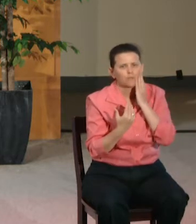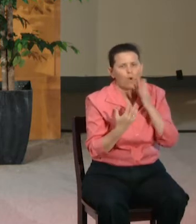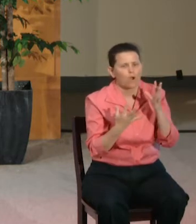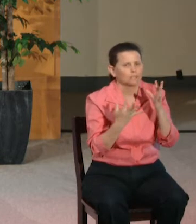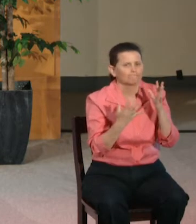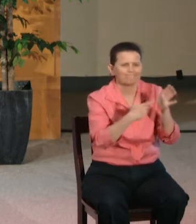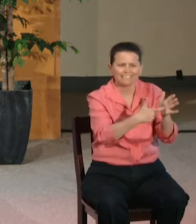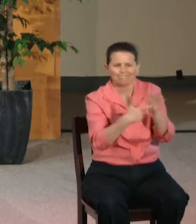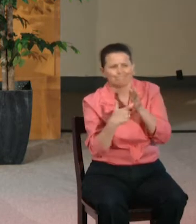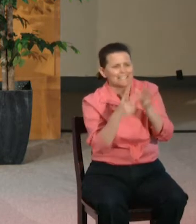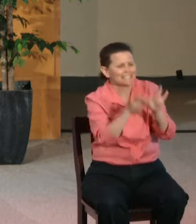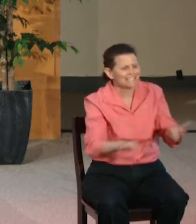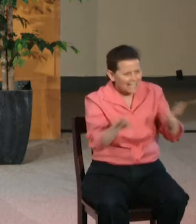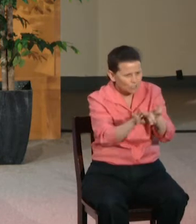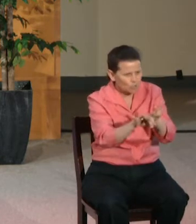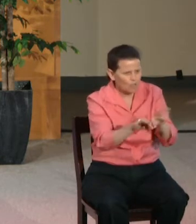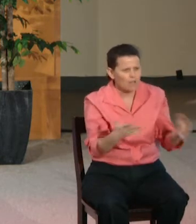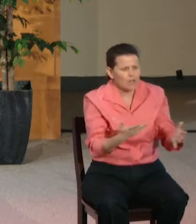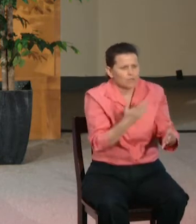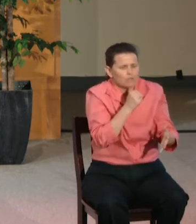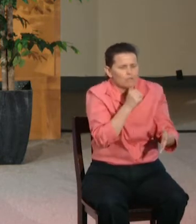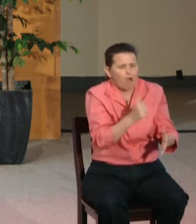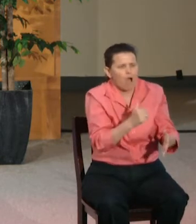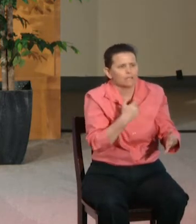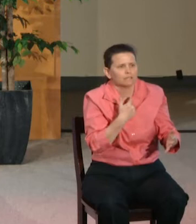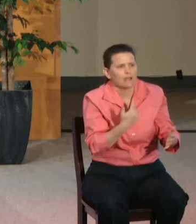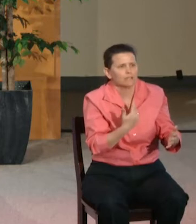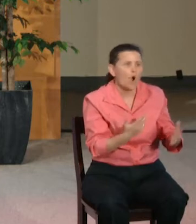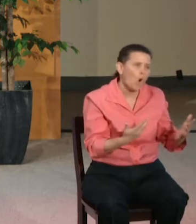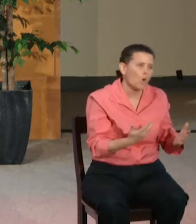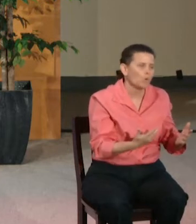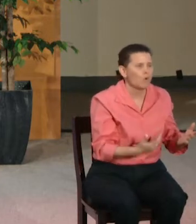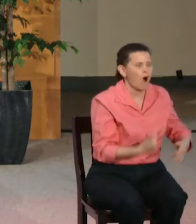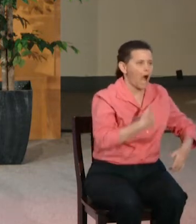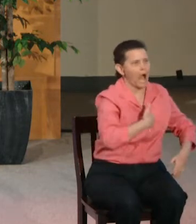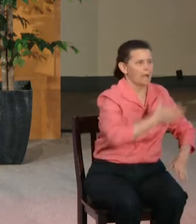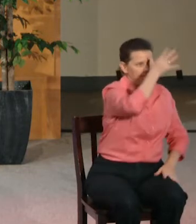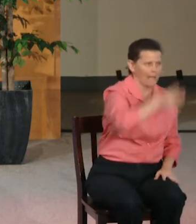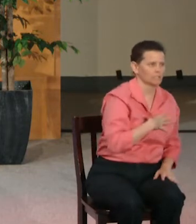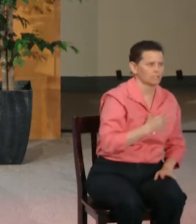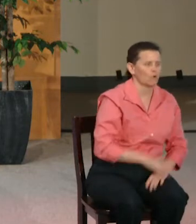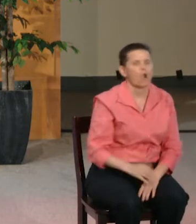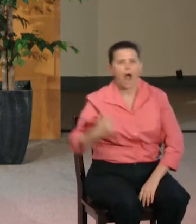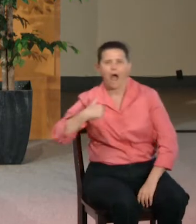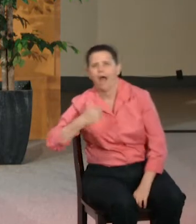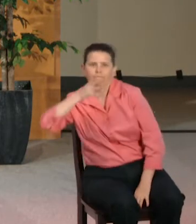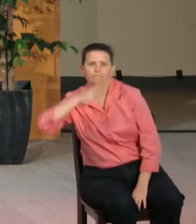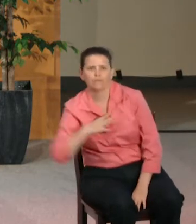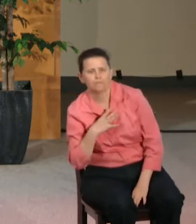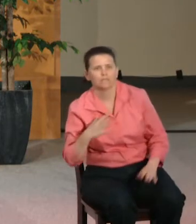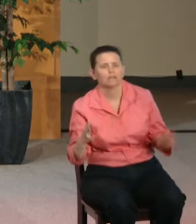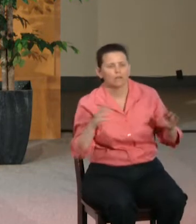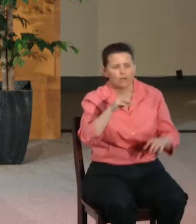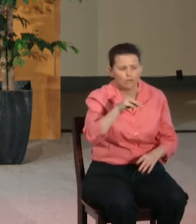each one of us as we move through the week, this week, and maybe we can take this into meditation as well, that whatever your experience was with